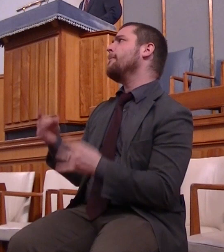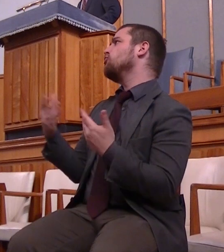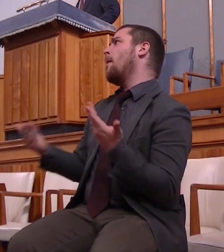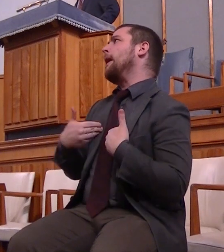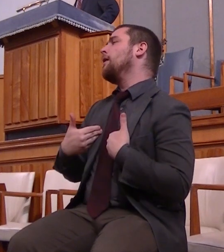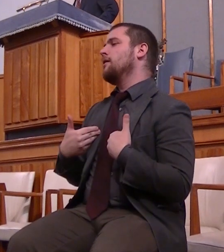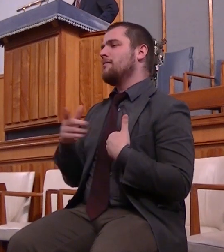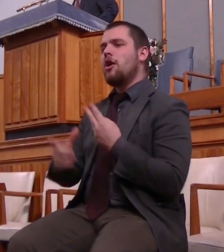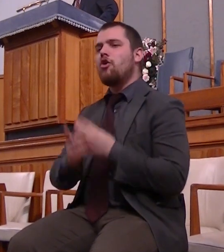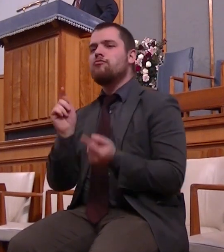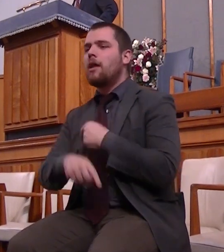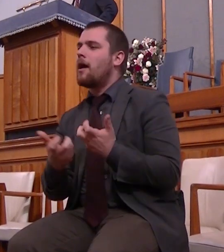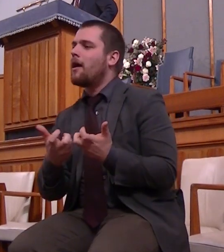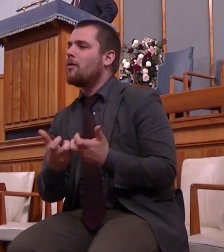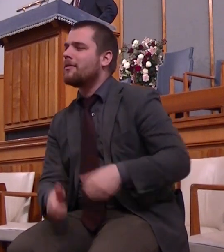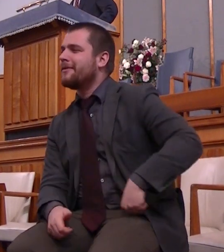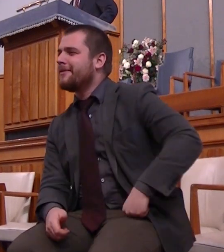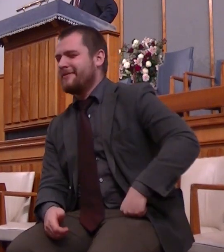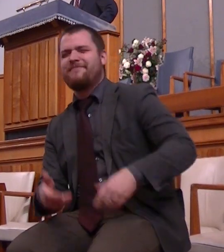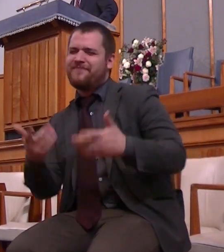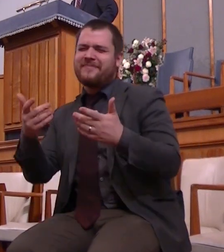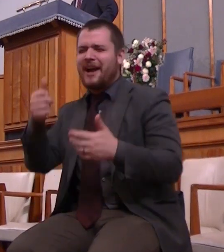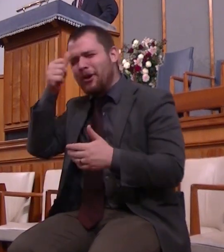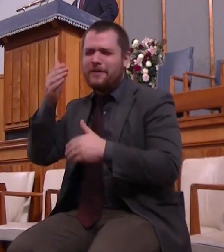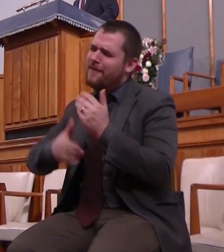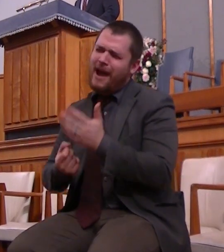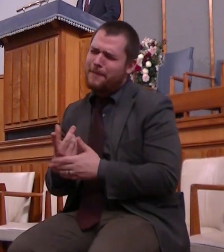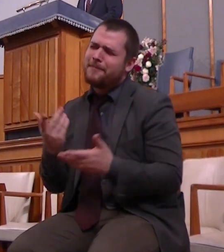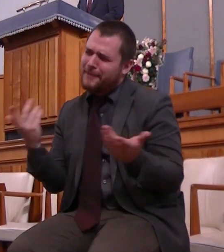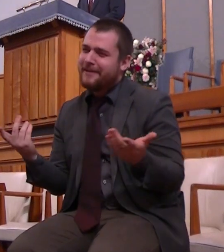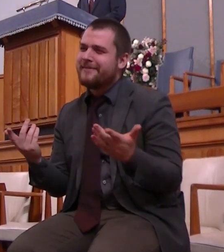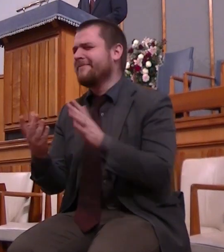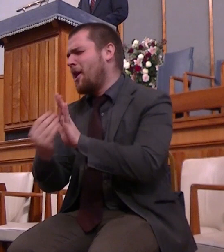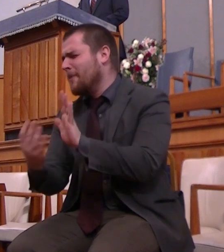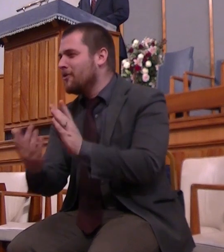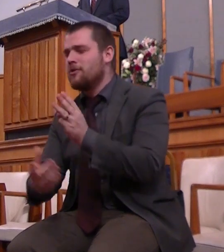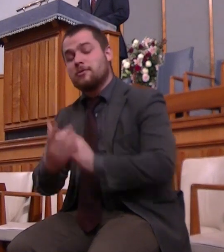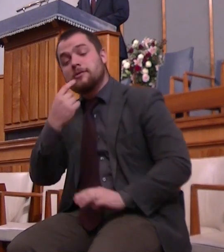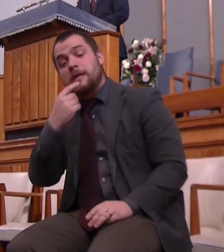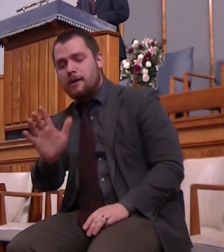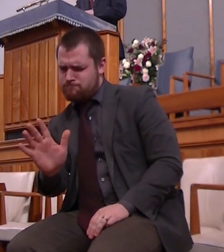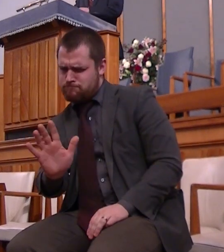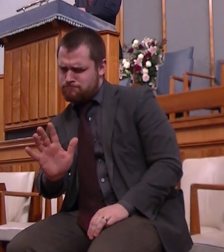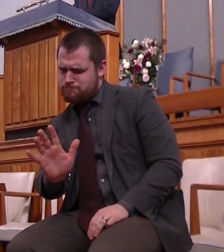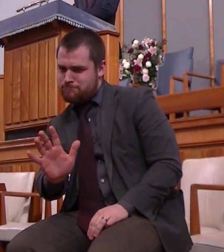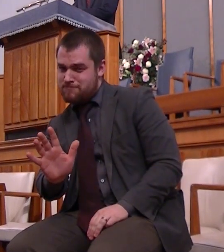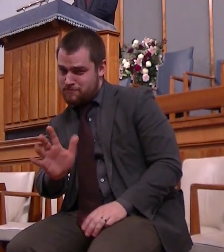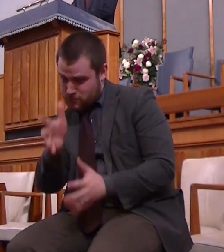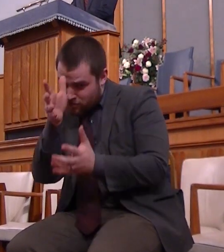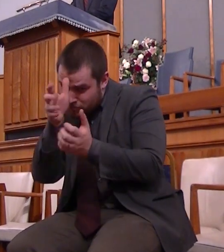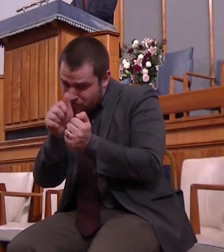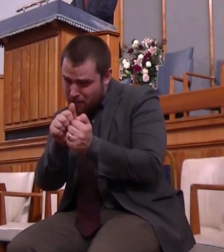know what God would say to you? And this is hypothetical, of course. God would say, oh no. There were hundreds